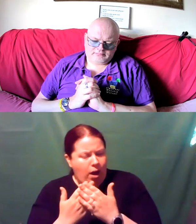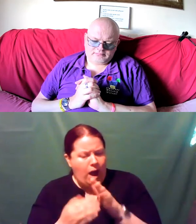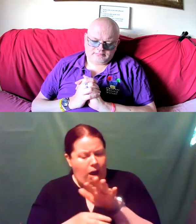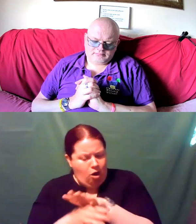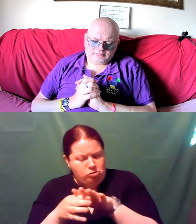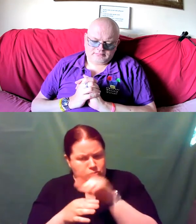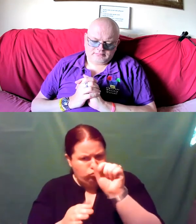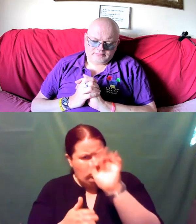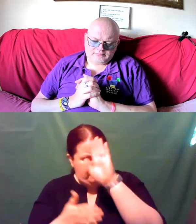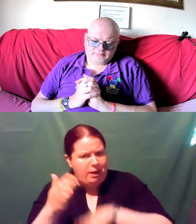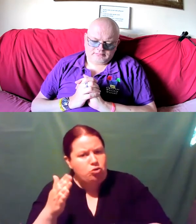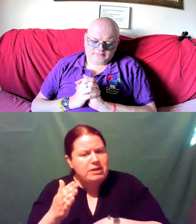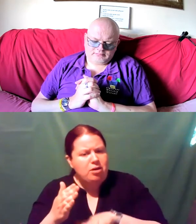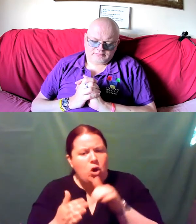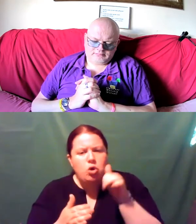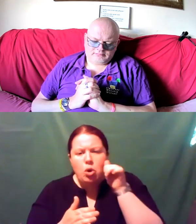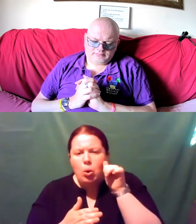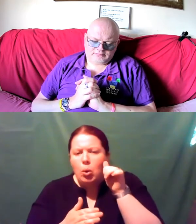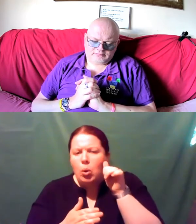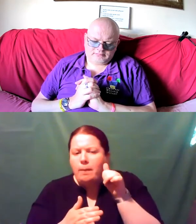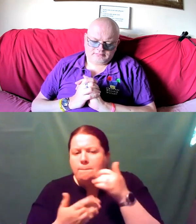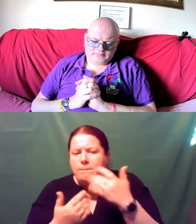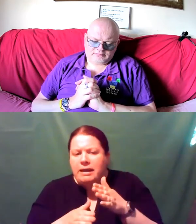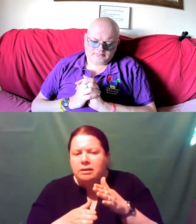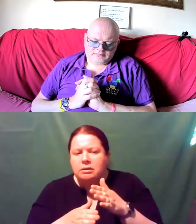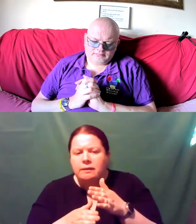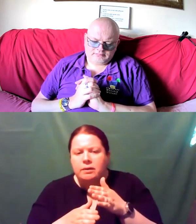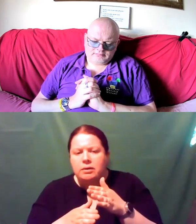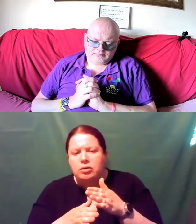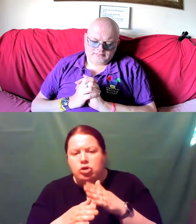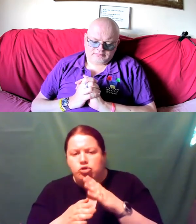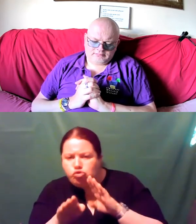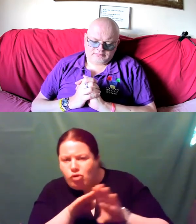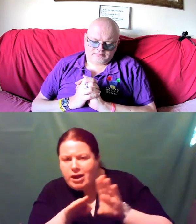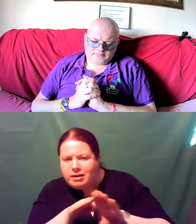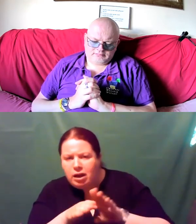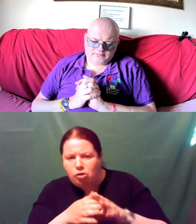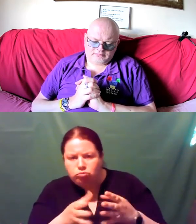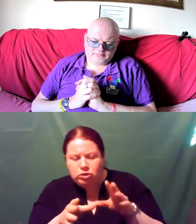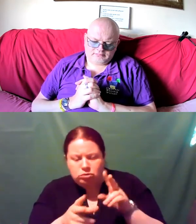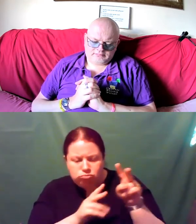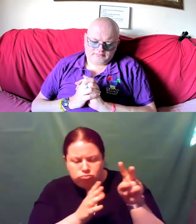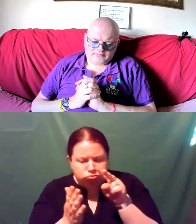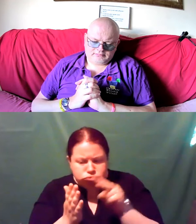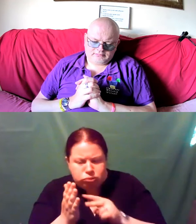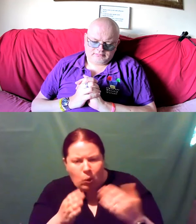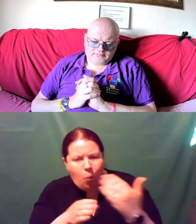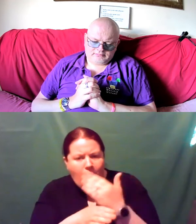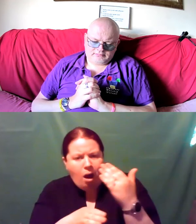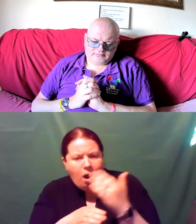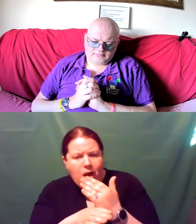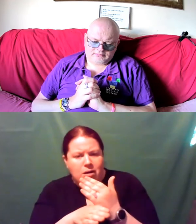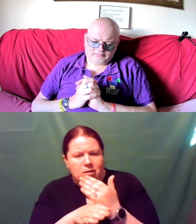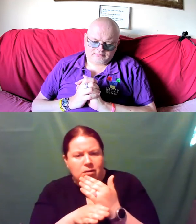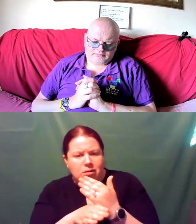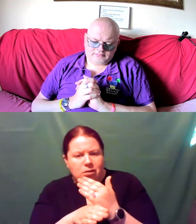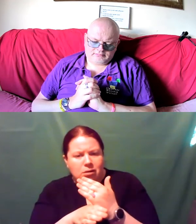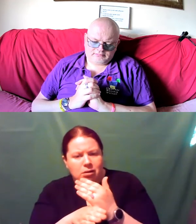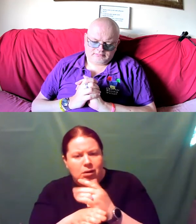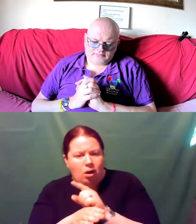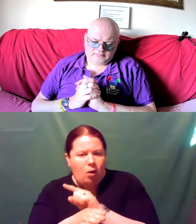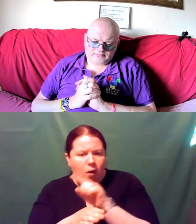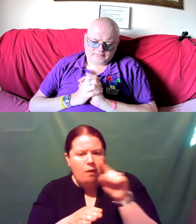that. I know you've done some really been on some really interesting training recently. You've done some work, you know, kind of over in Corrymeela, where